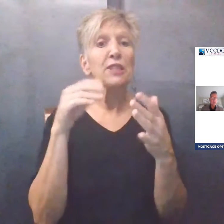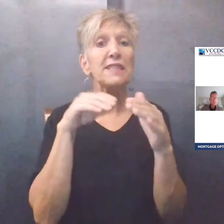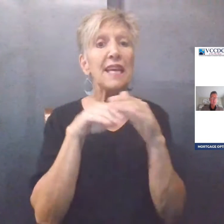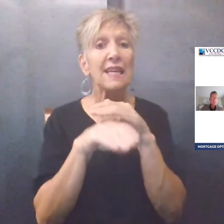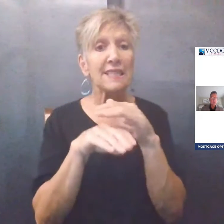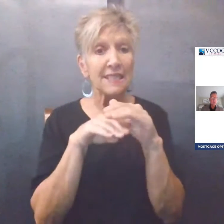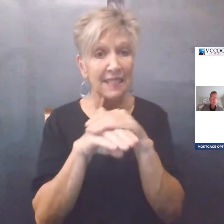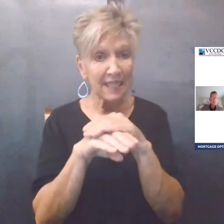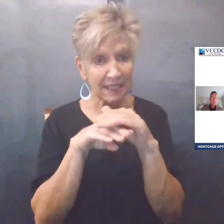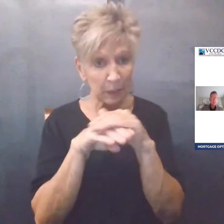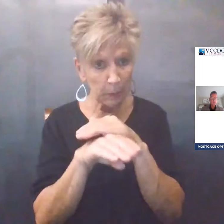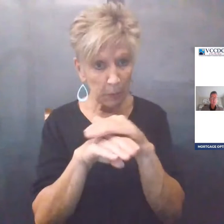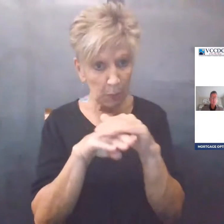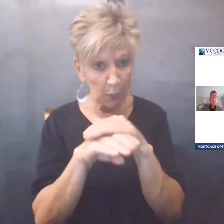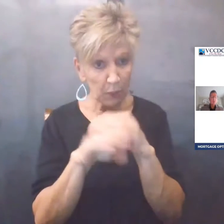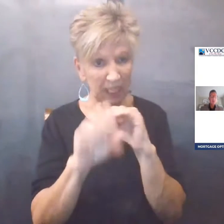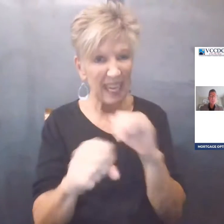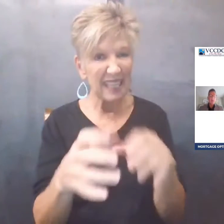products.